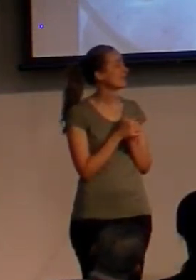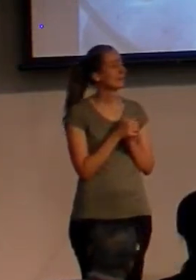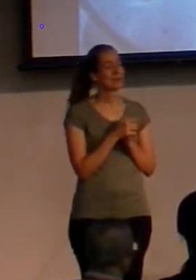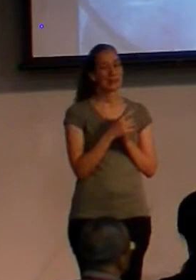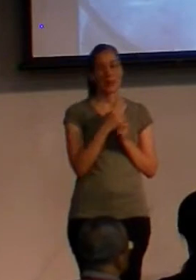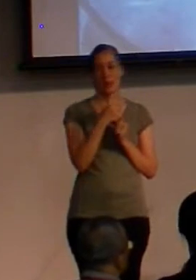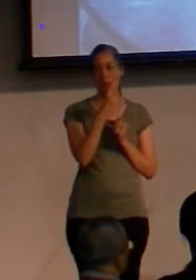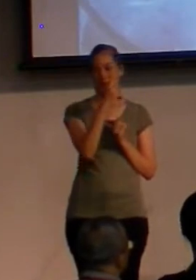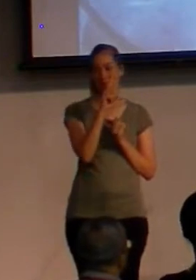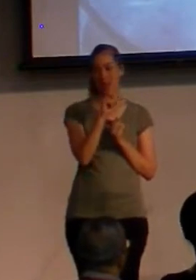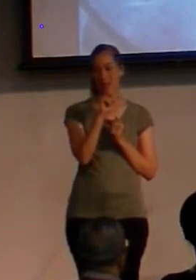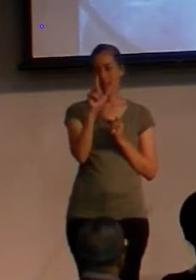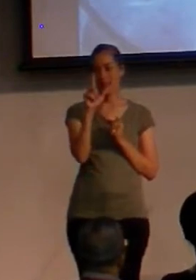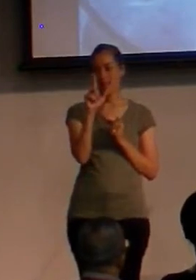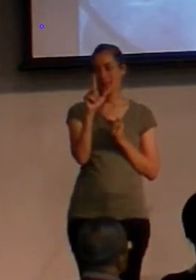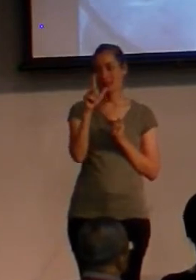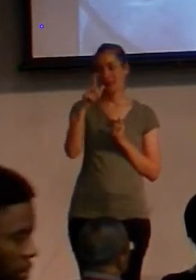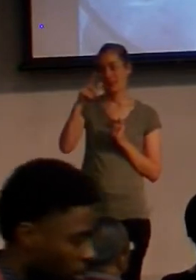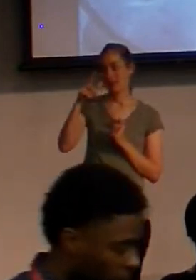peanut leaves